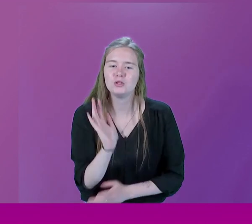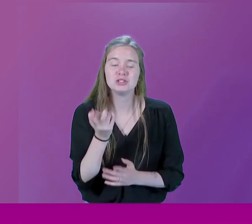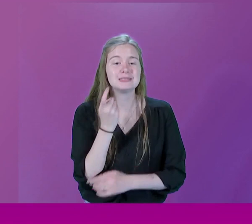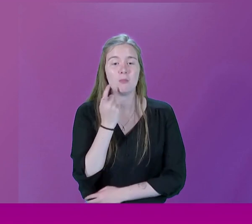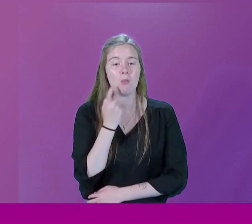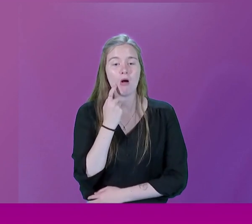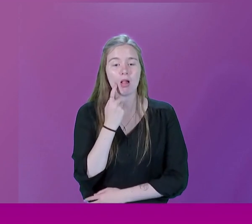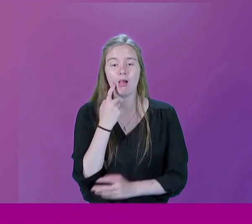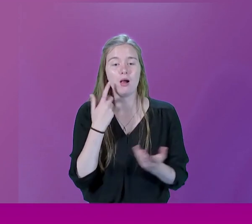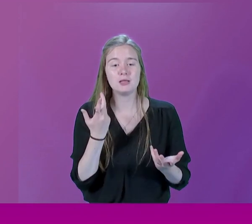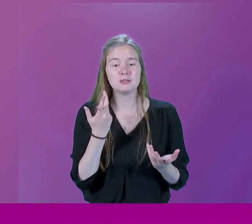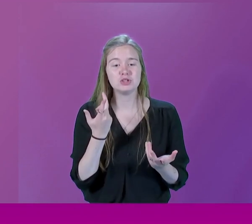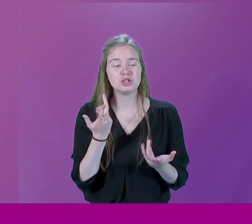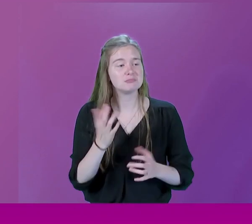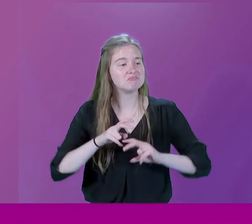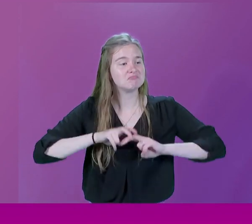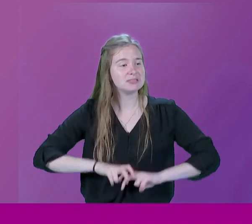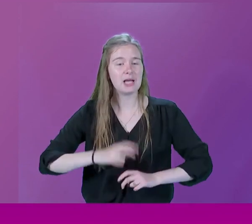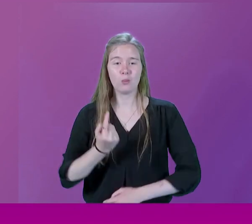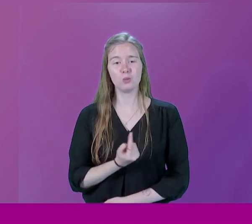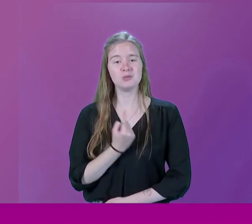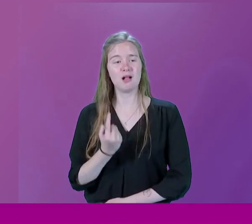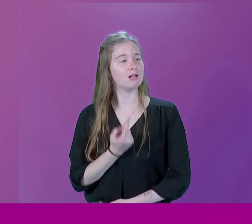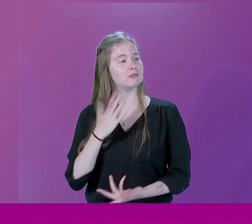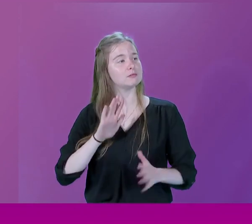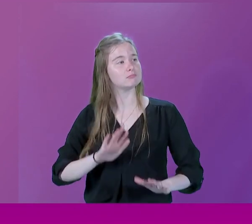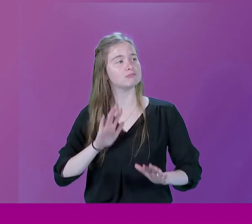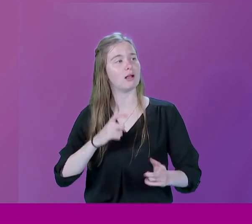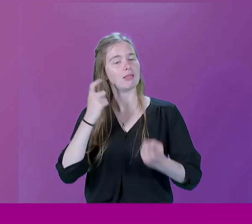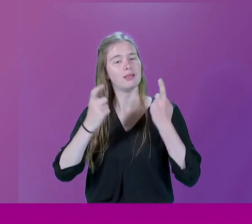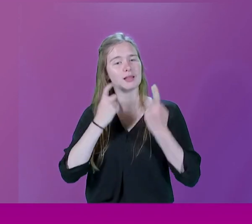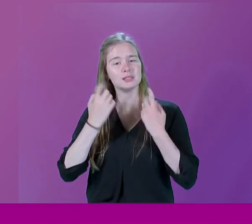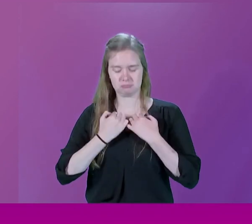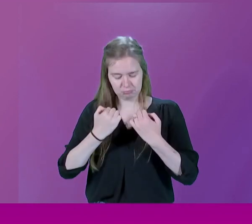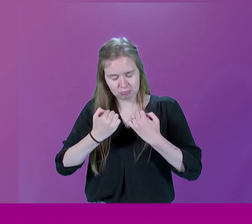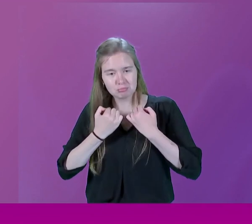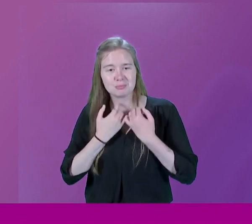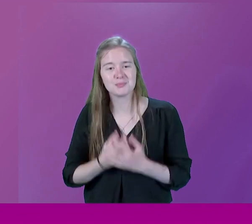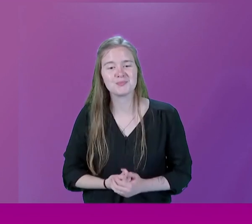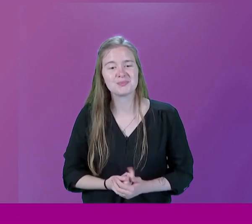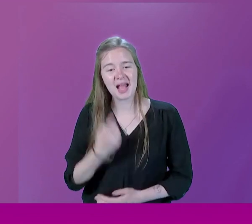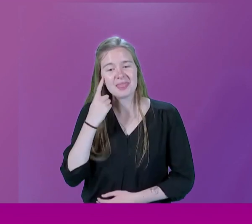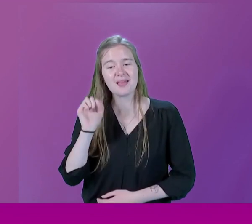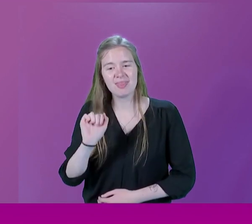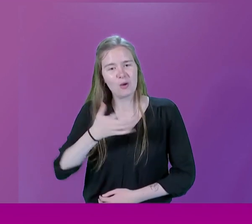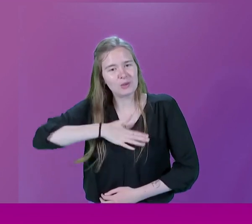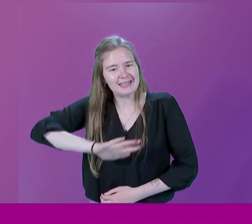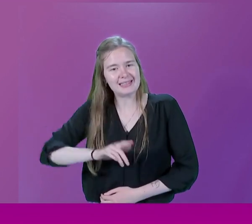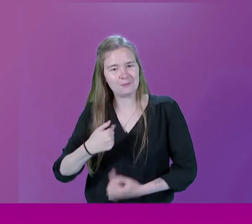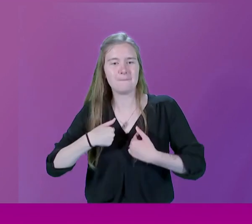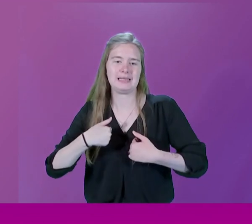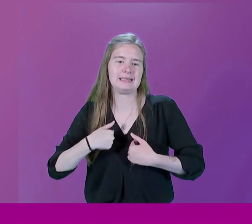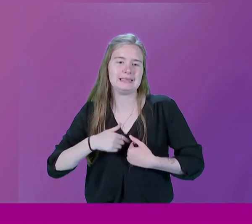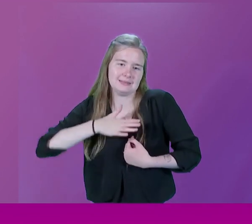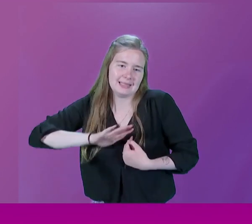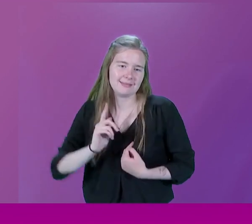quite simply, you know, being with yourself. And I find that's really necessary for me